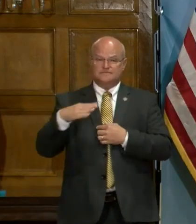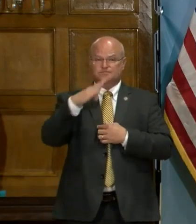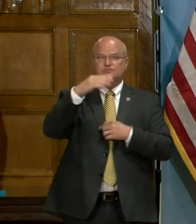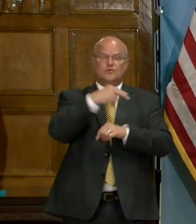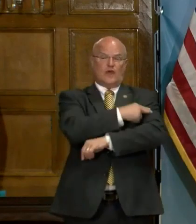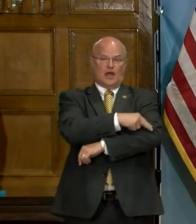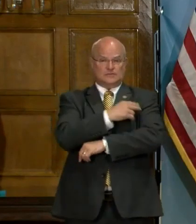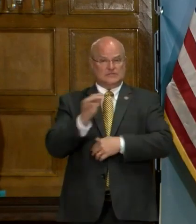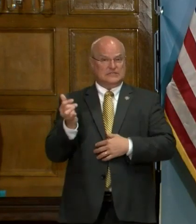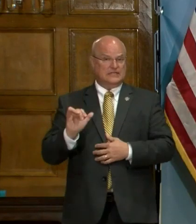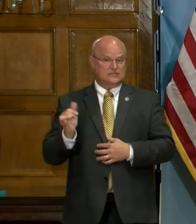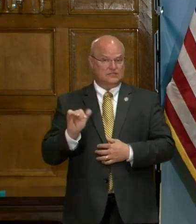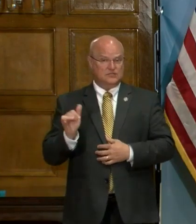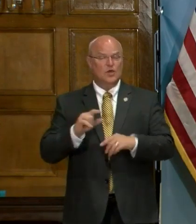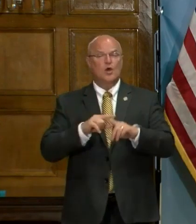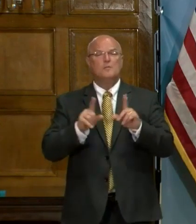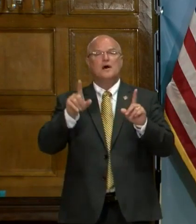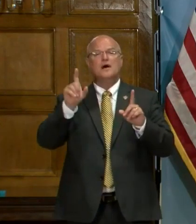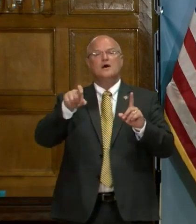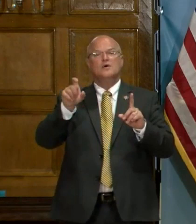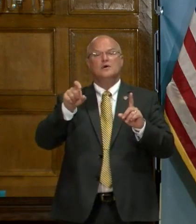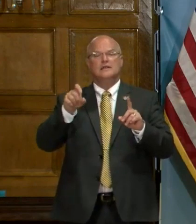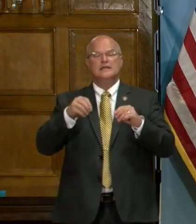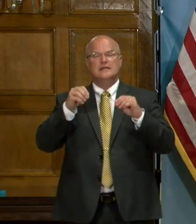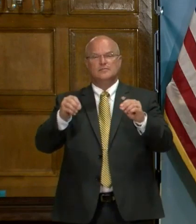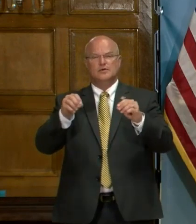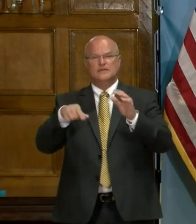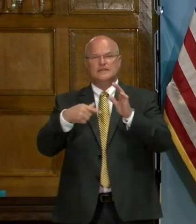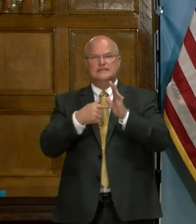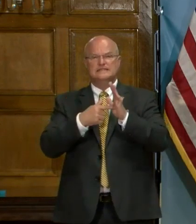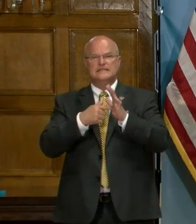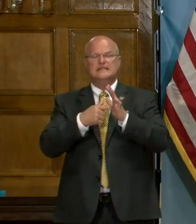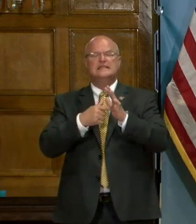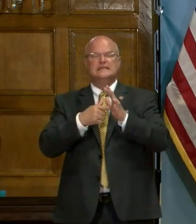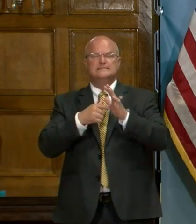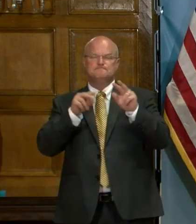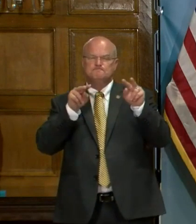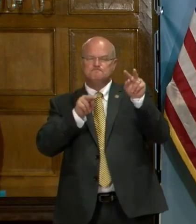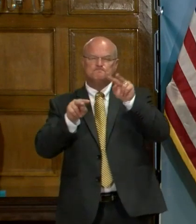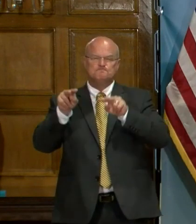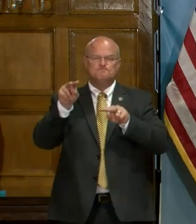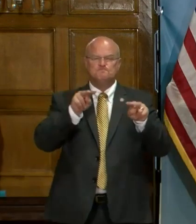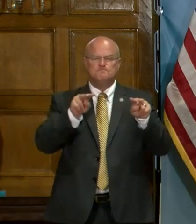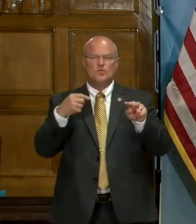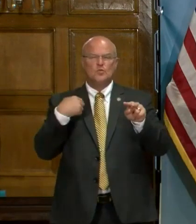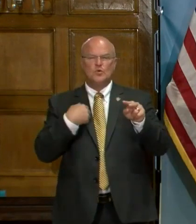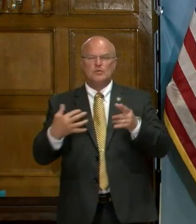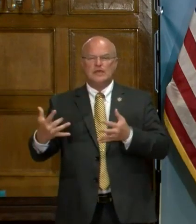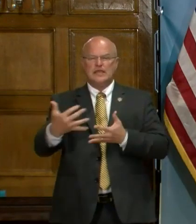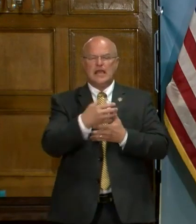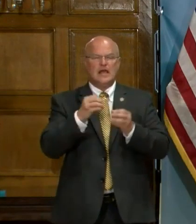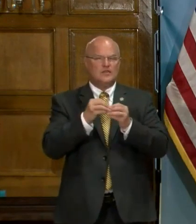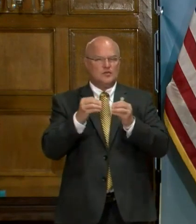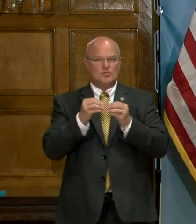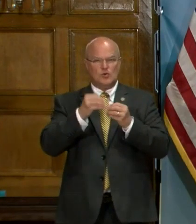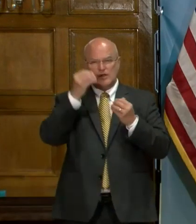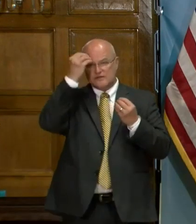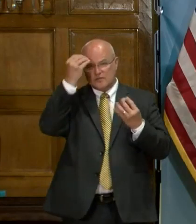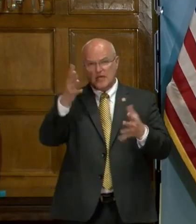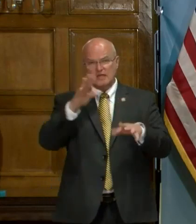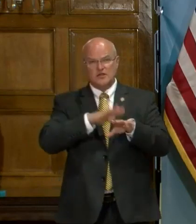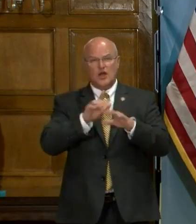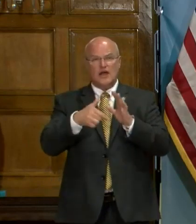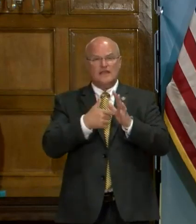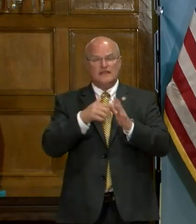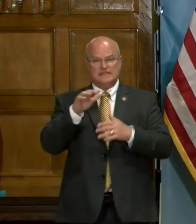our hospitalizations, but we need to put this in context and perspective. We'll be gathering more information on